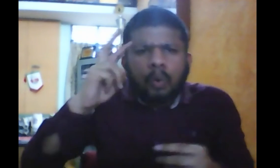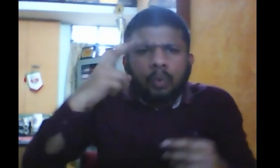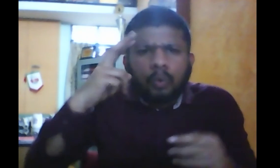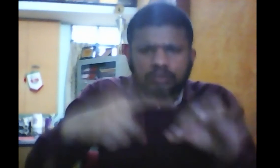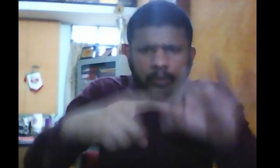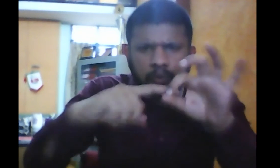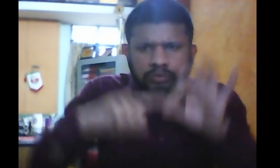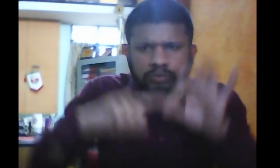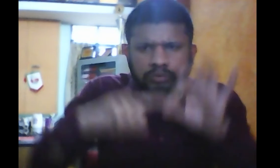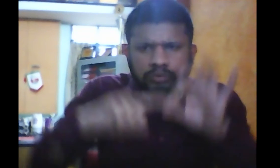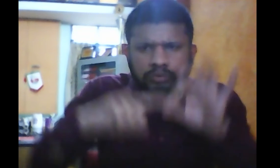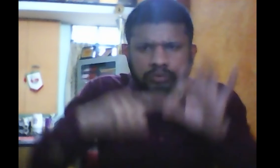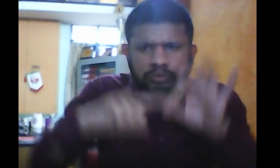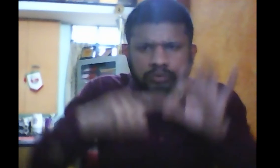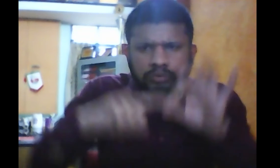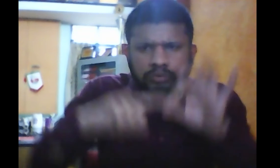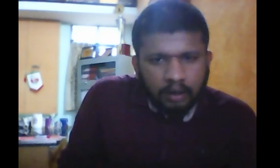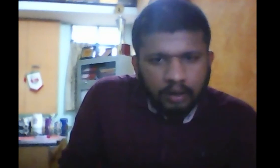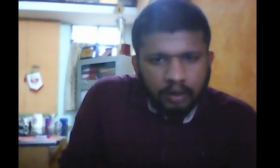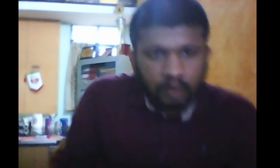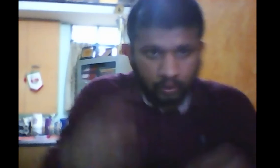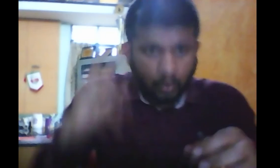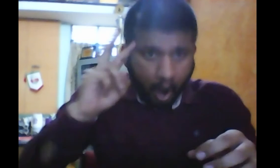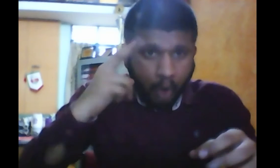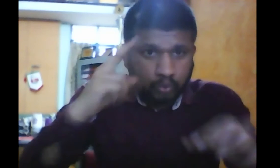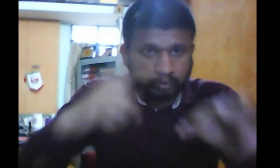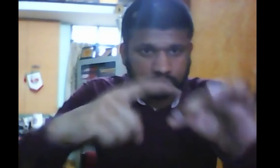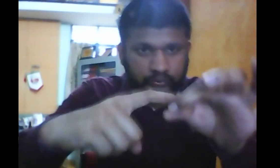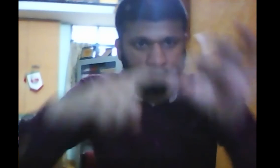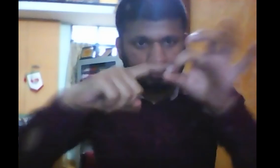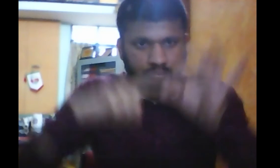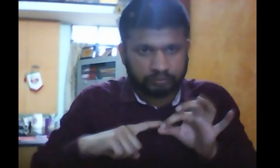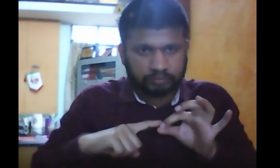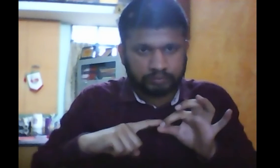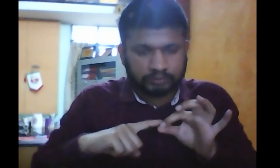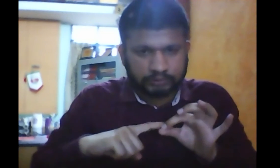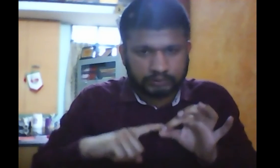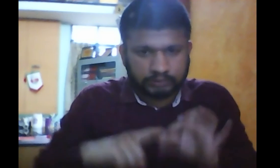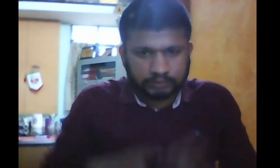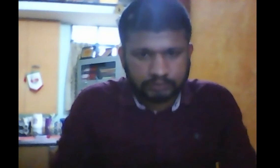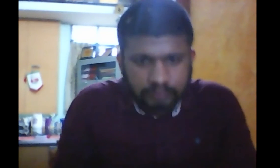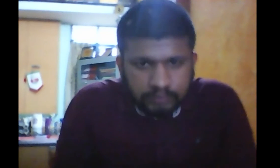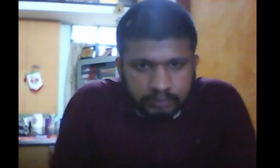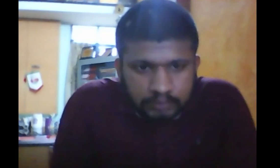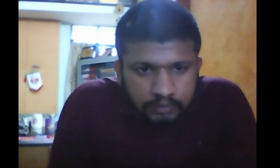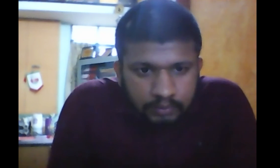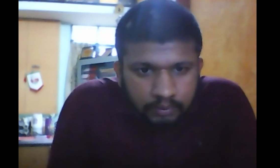So if any doubts, you can ask me. This is time for doubts, or you can question me whatever you want.